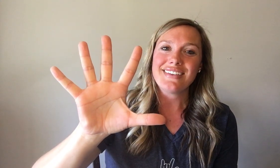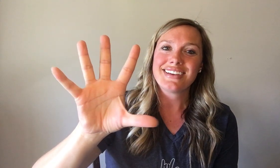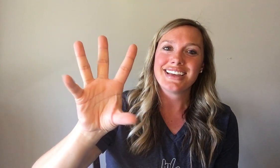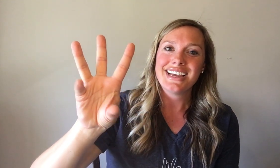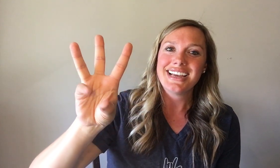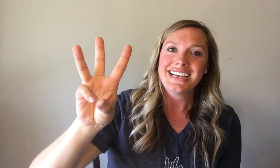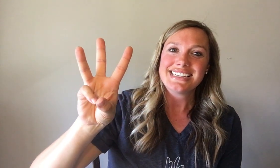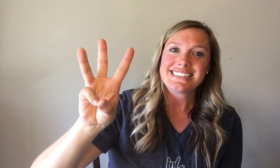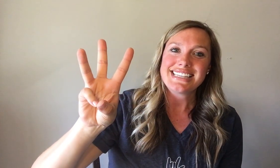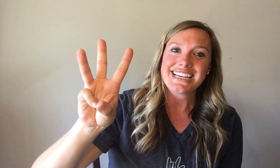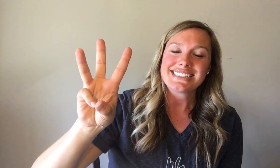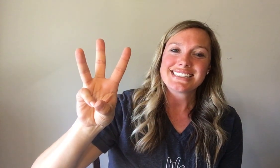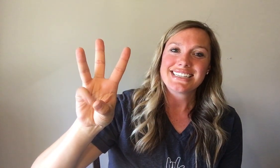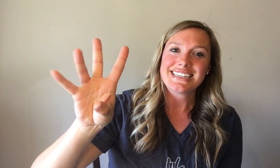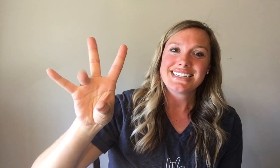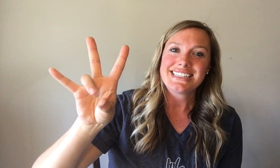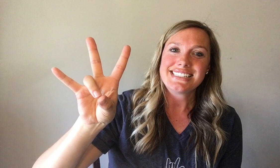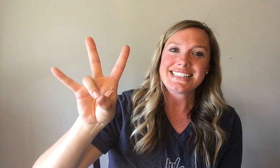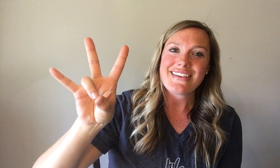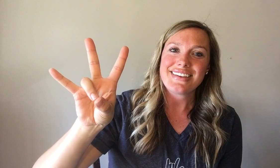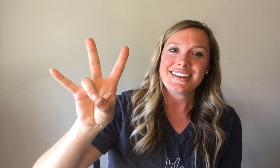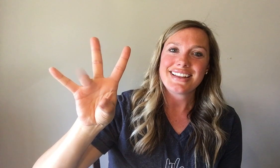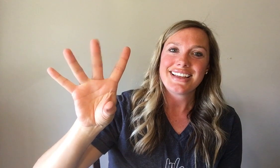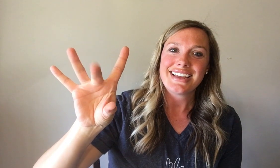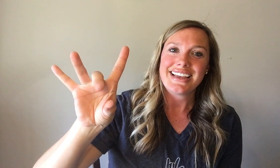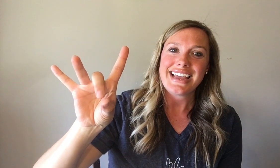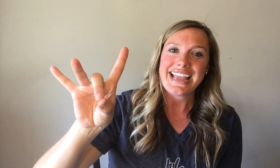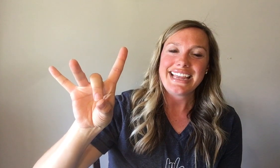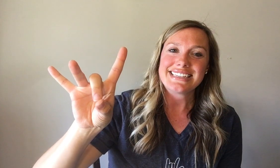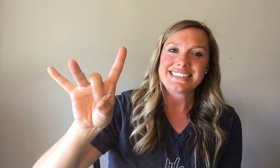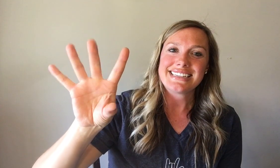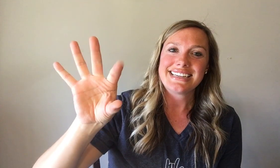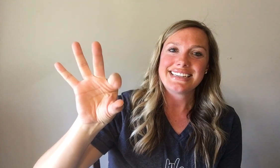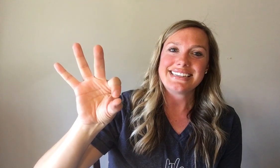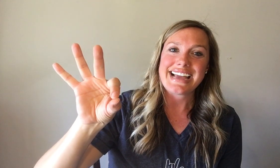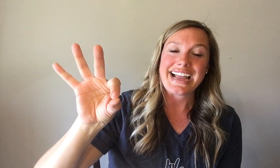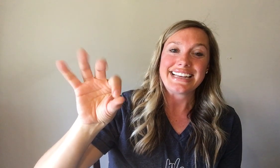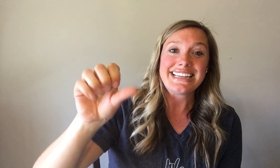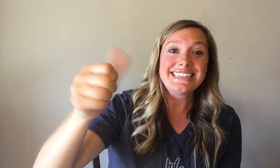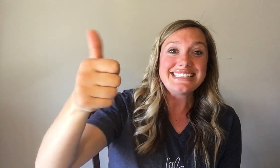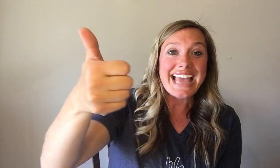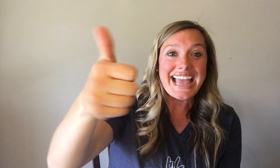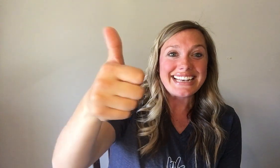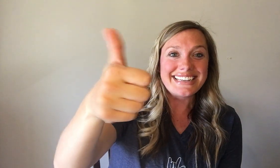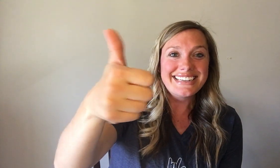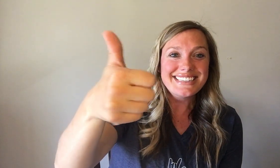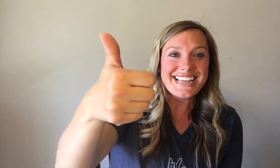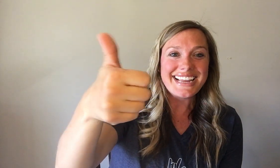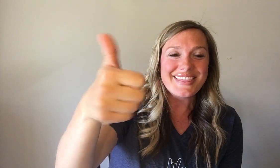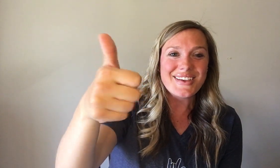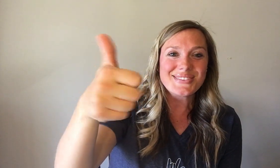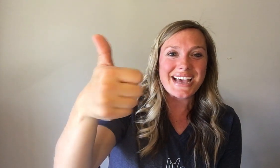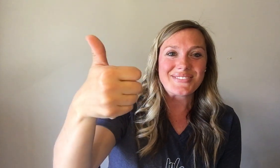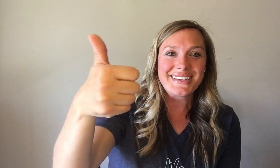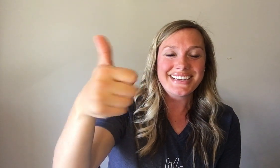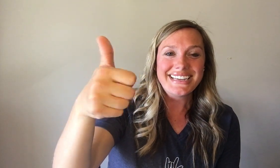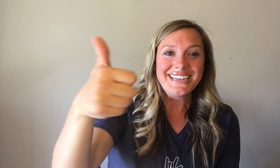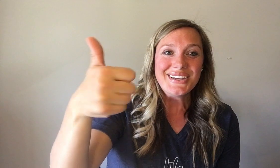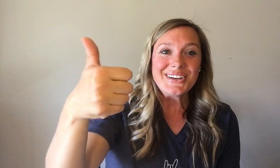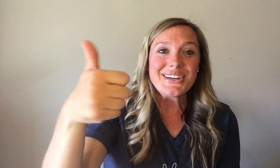1, 2, 3, 4, 5, 6, 7, 8, 9, 10. 10. Shake a thumbs up. Good